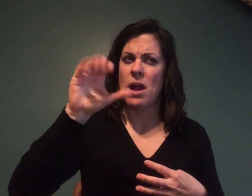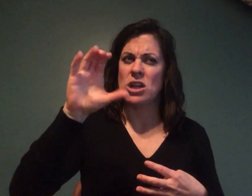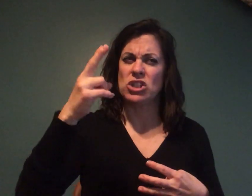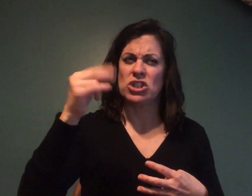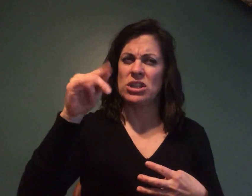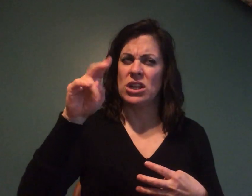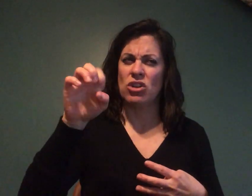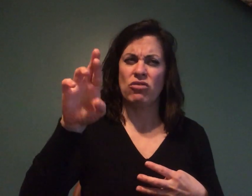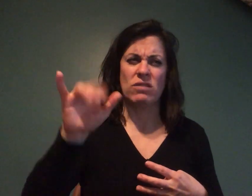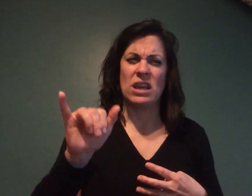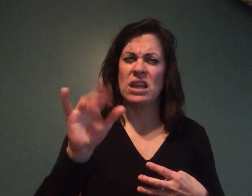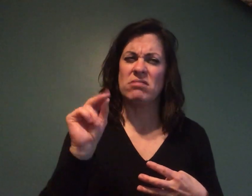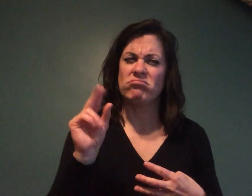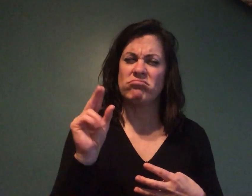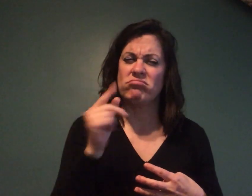Electricity. Electricity. That's three.